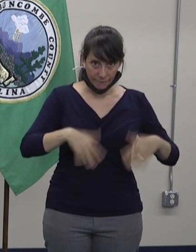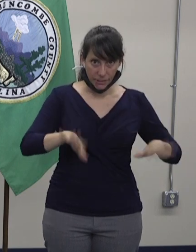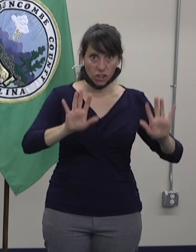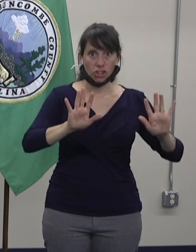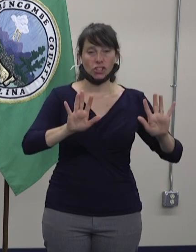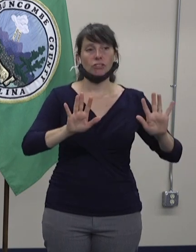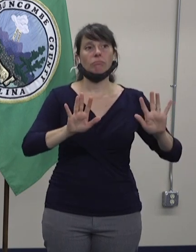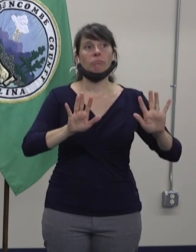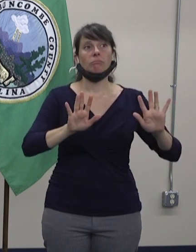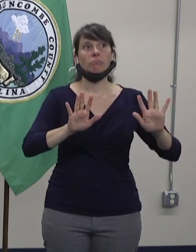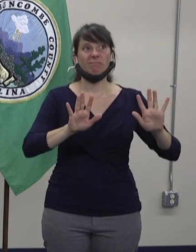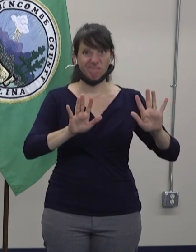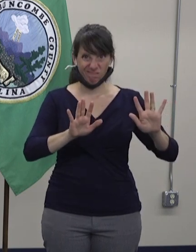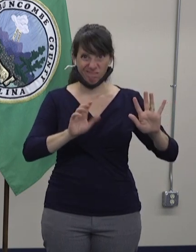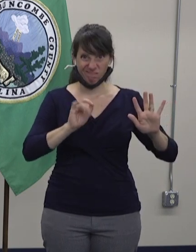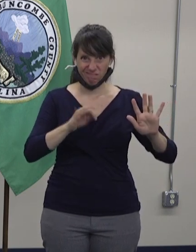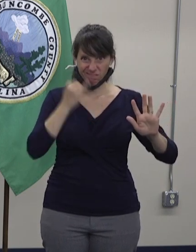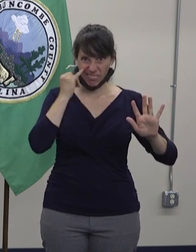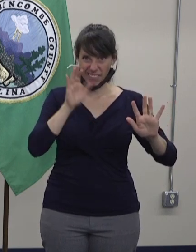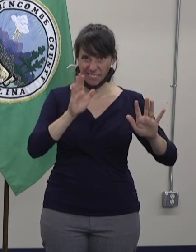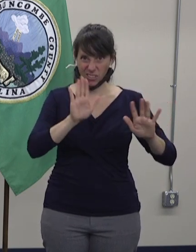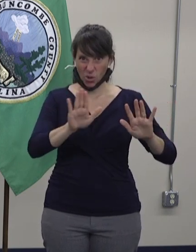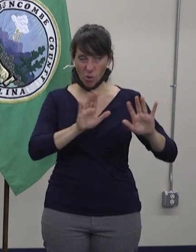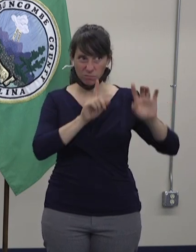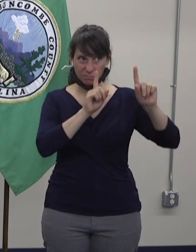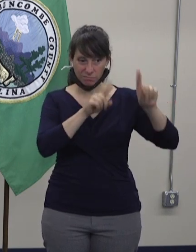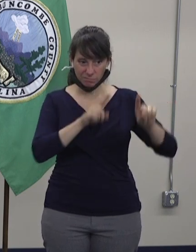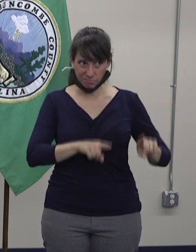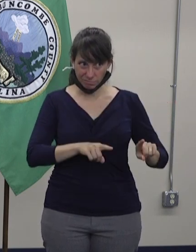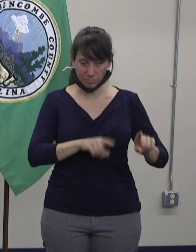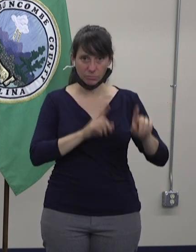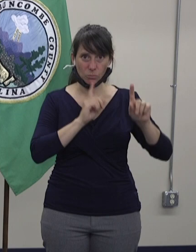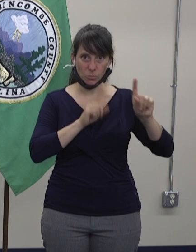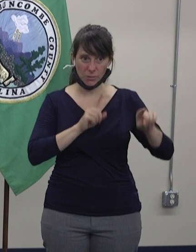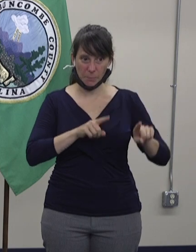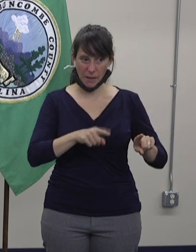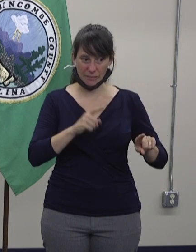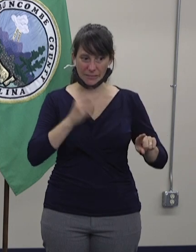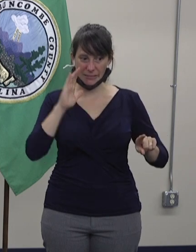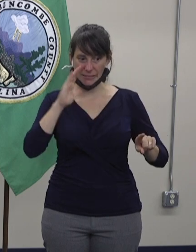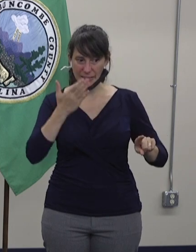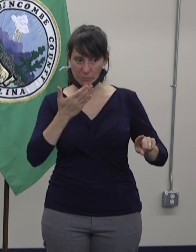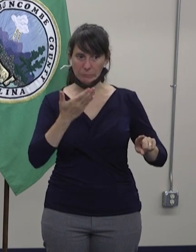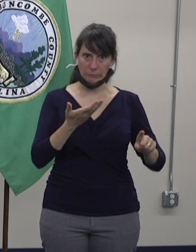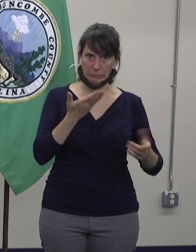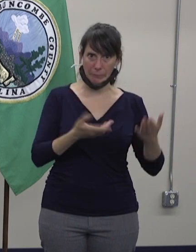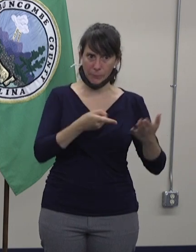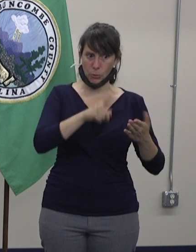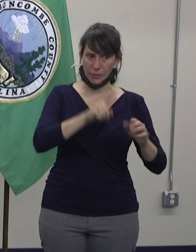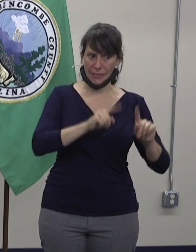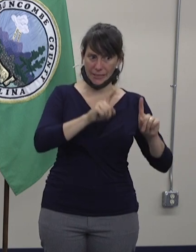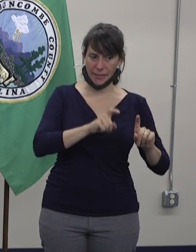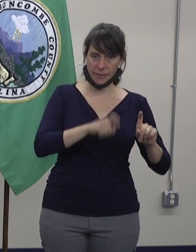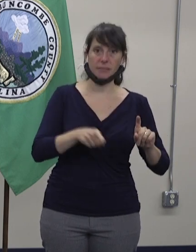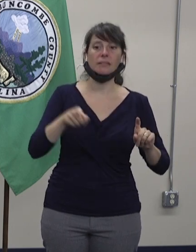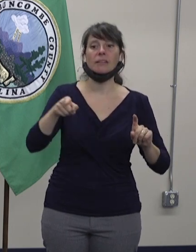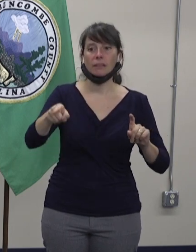that you should be tested, a representative will contact you over the phone to schedule a date and time for